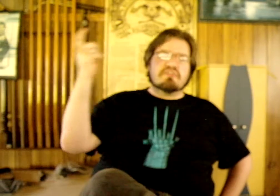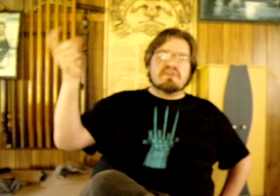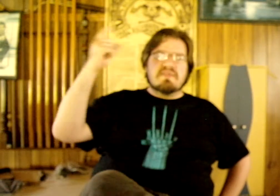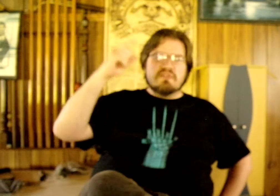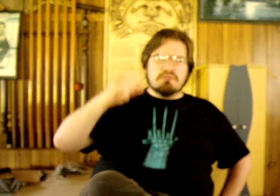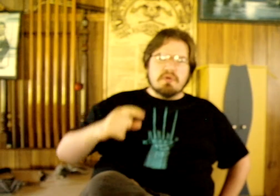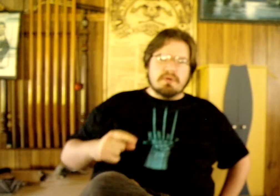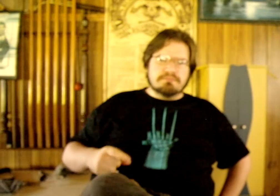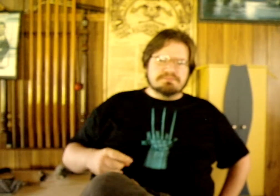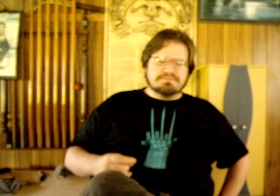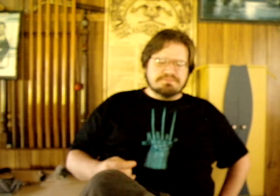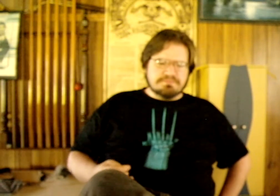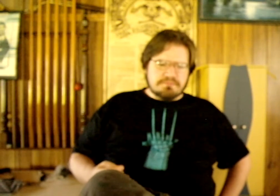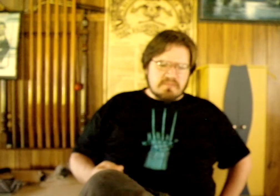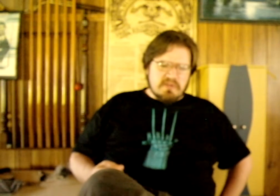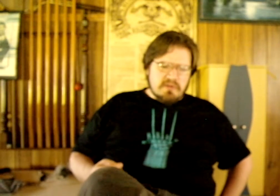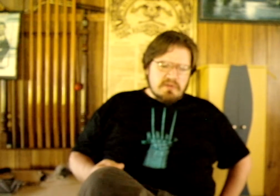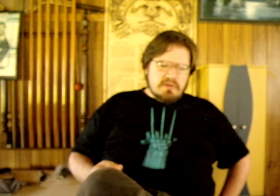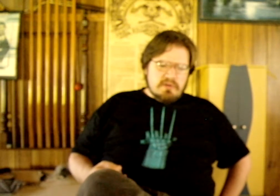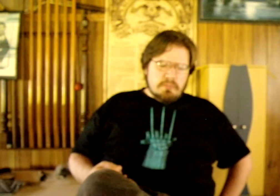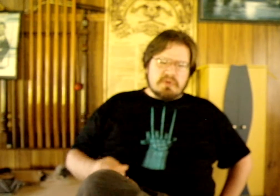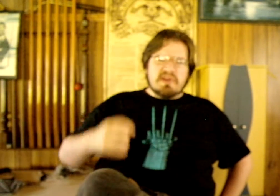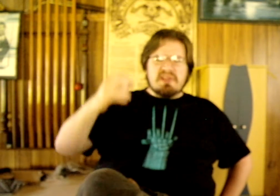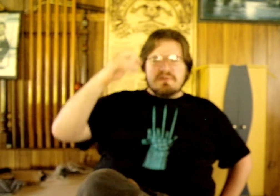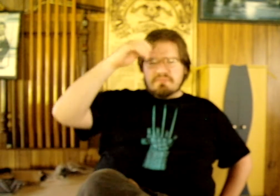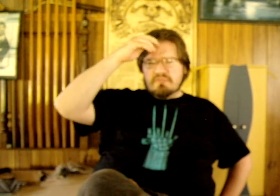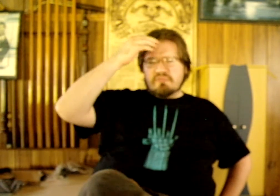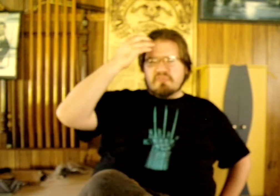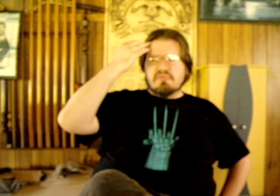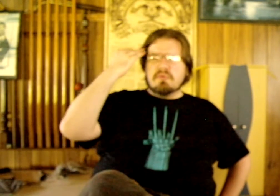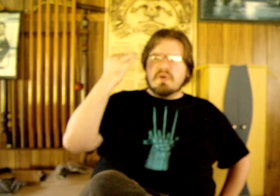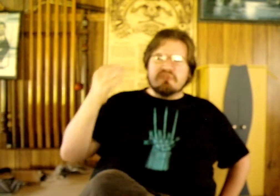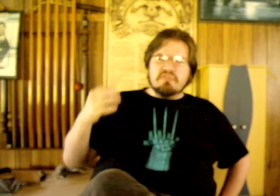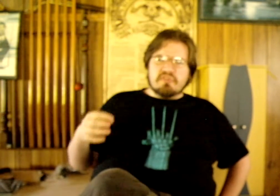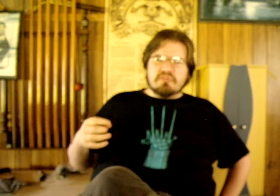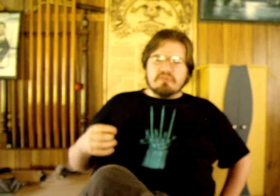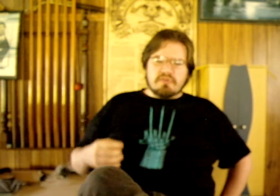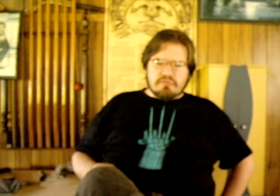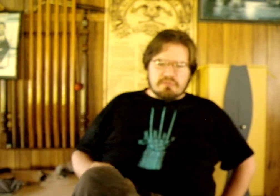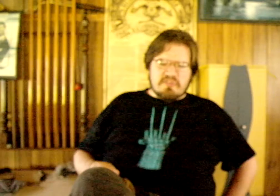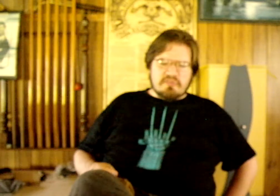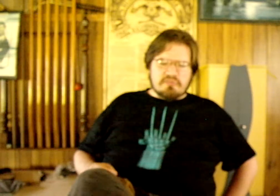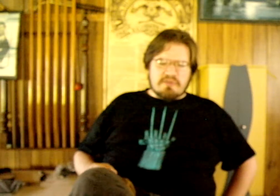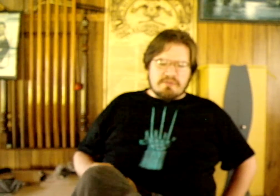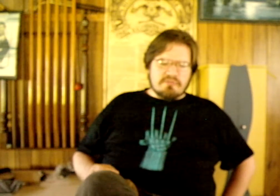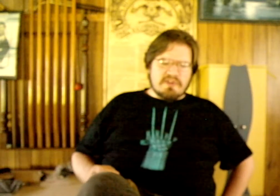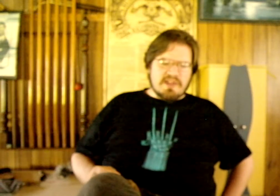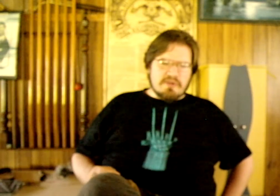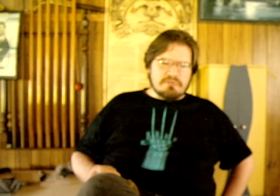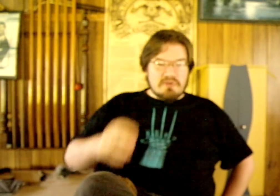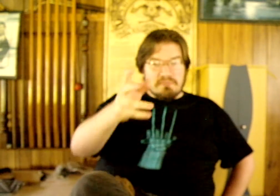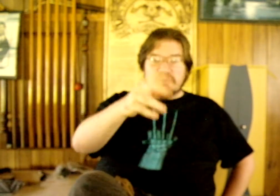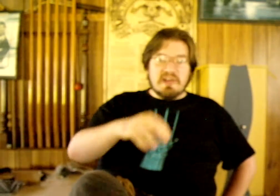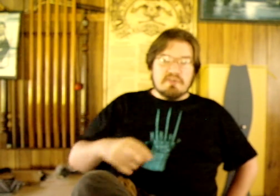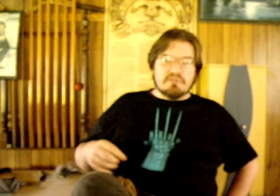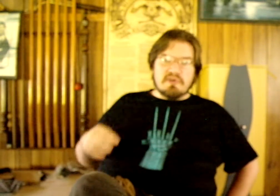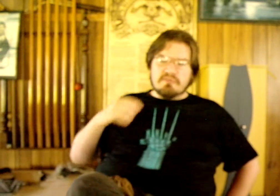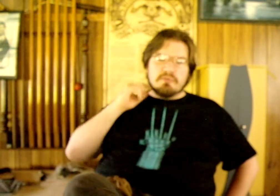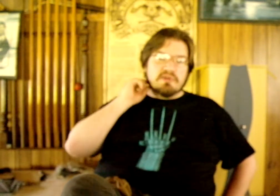that tomorrow. When I sent some questions into Spazzy's Secret Funhouse, great podcast if you want to keep